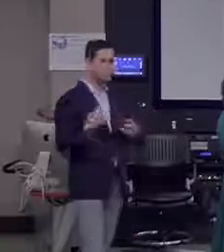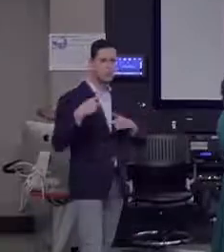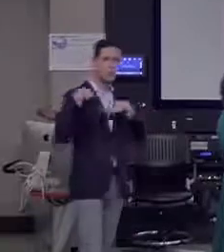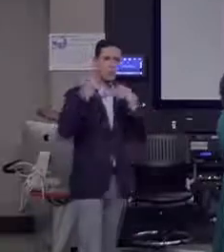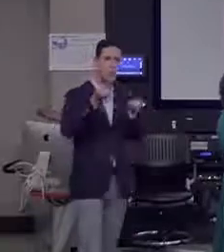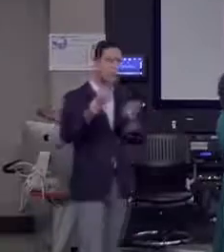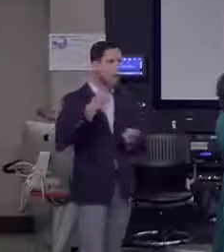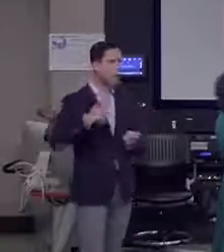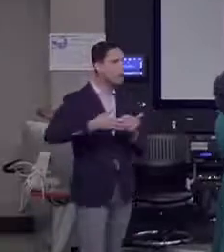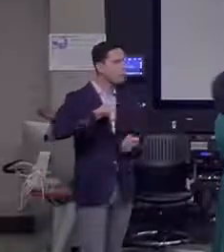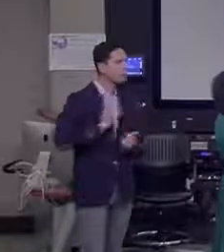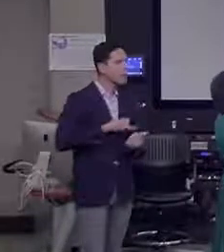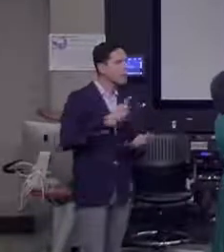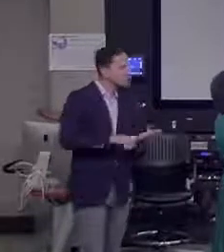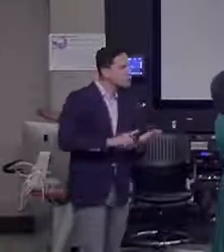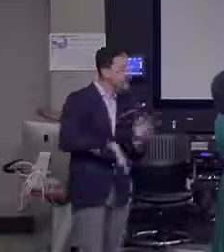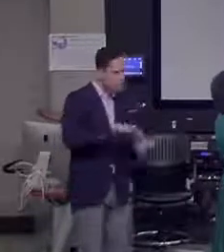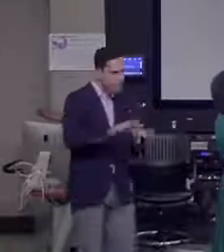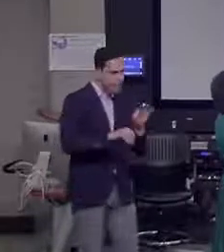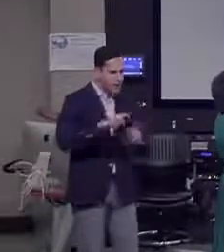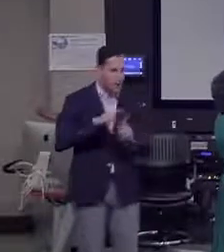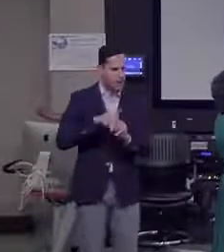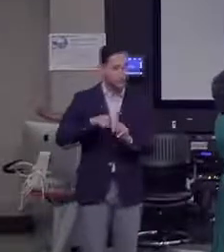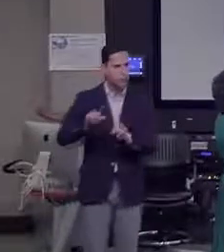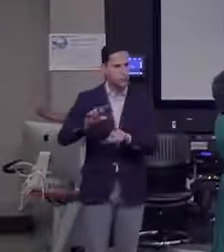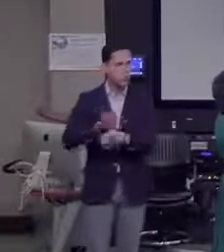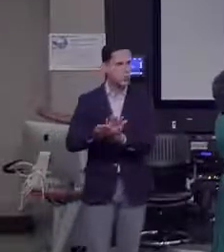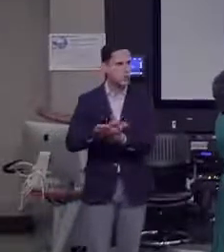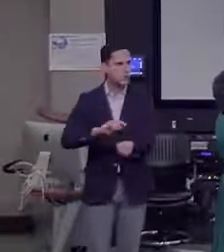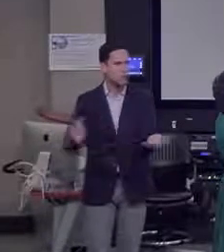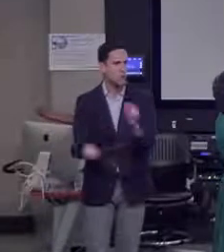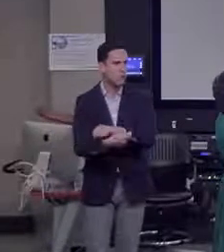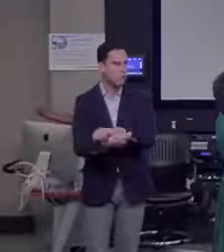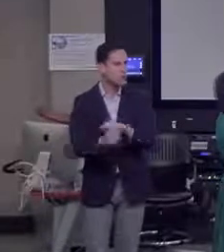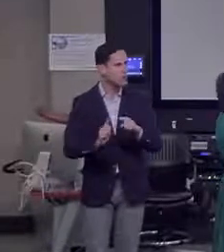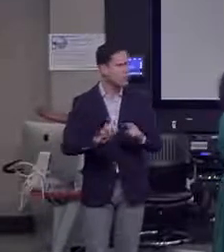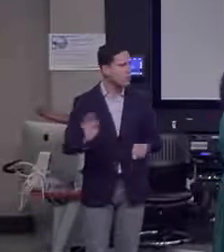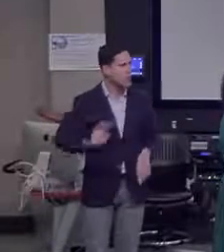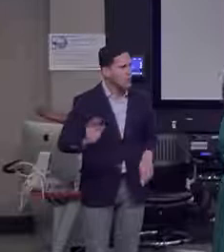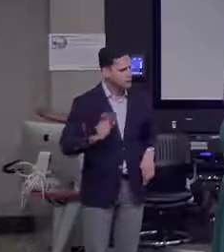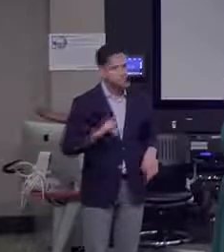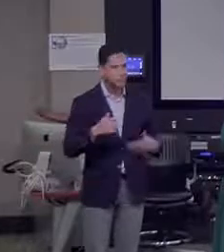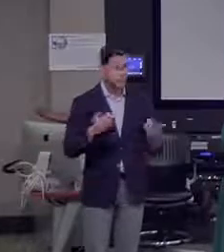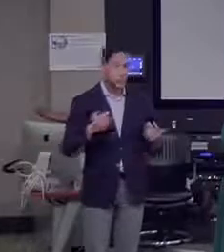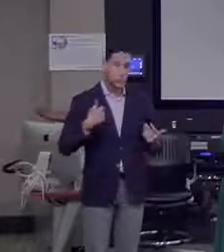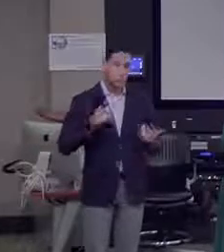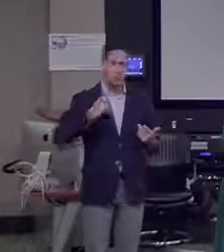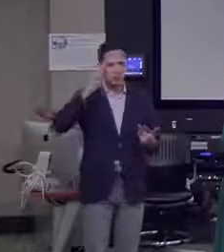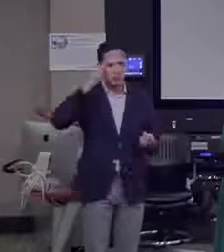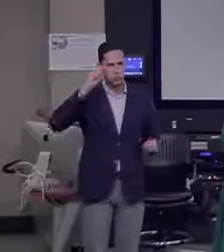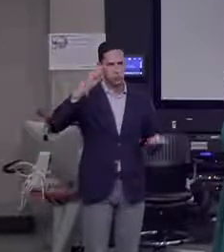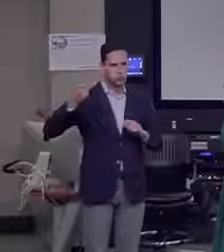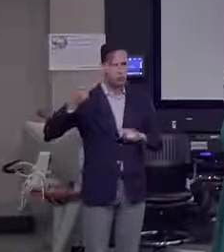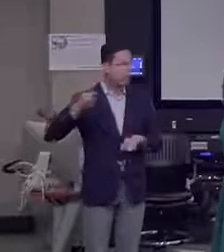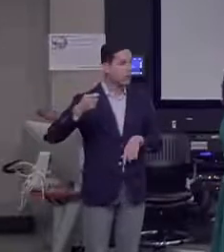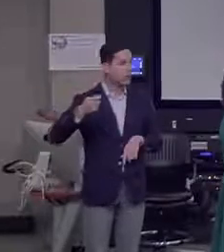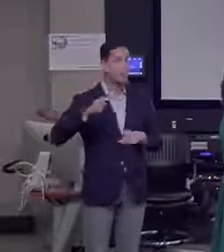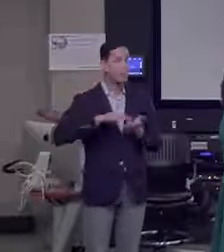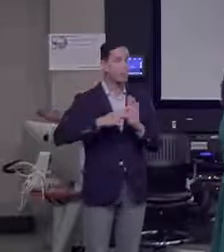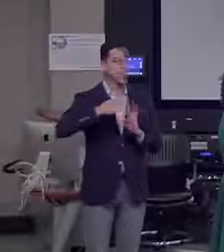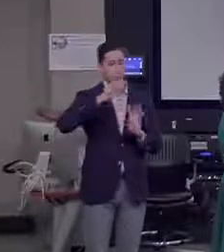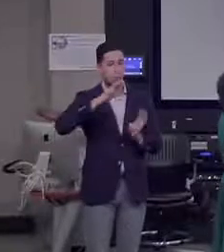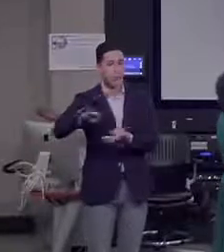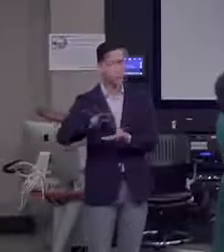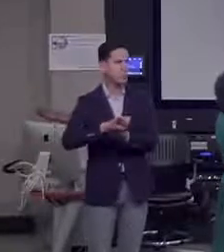it's important, I think, for us to realize that we might need a slight paradigm change. Doesn't mean we should ignore the school,